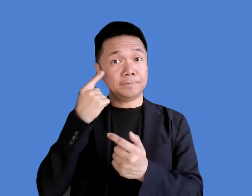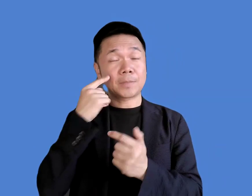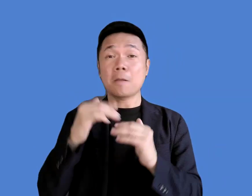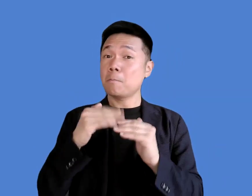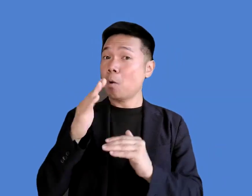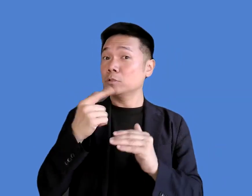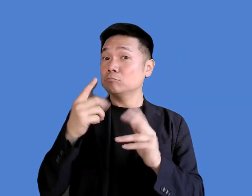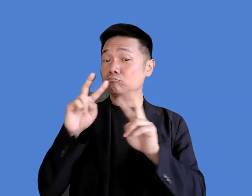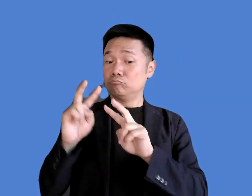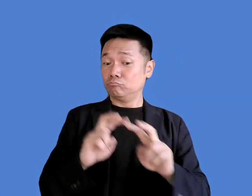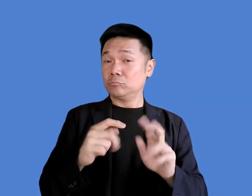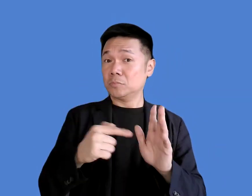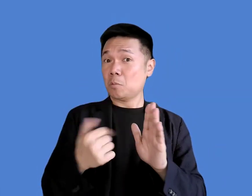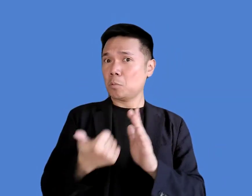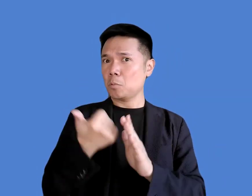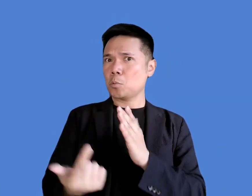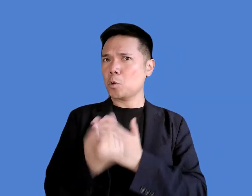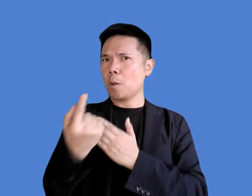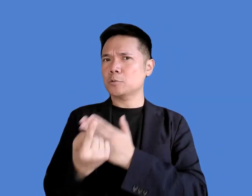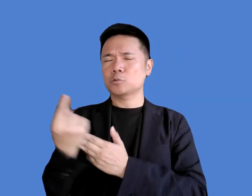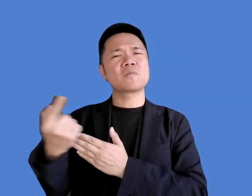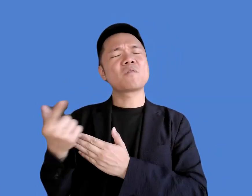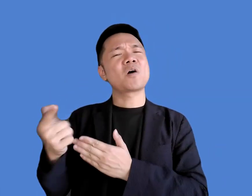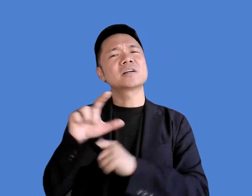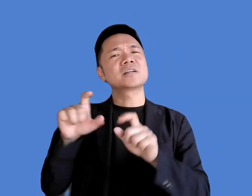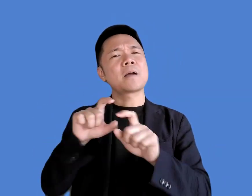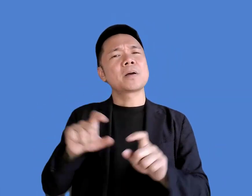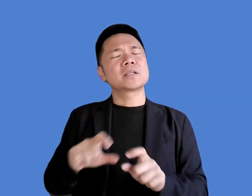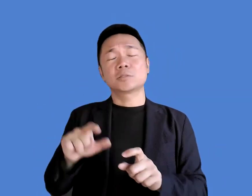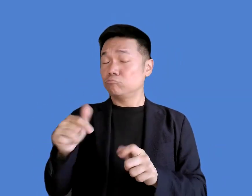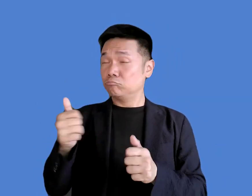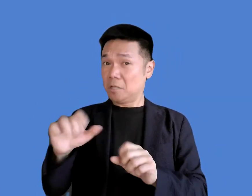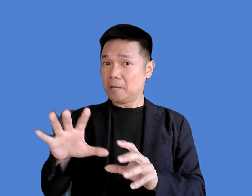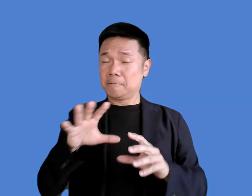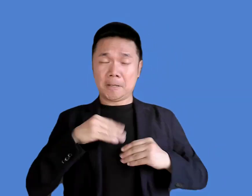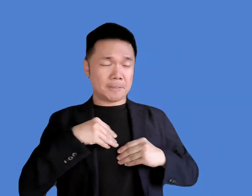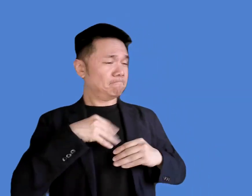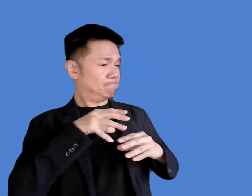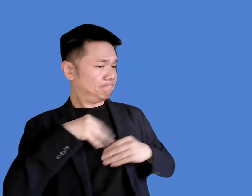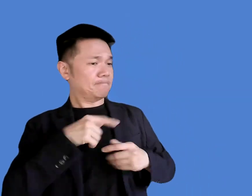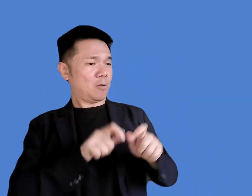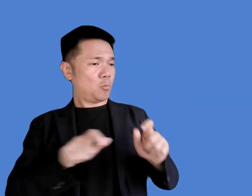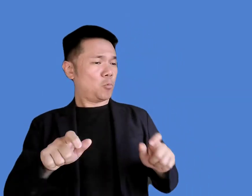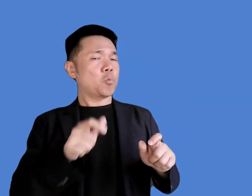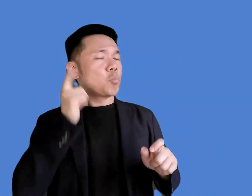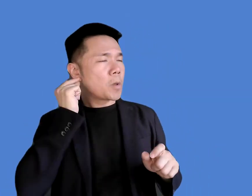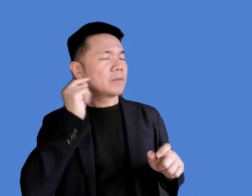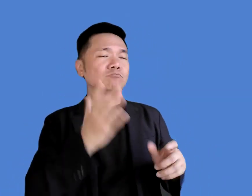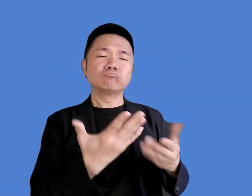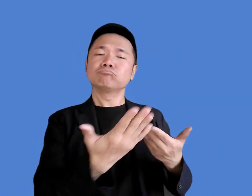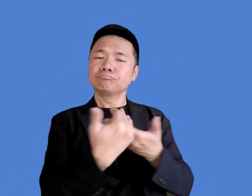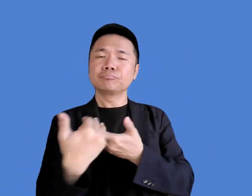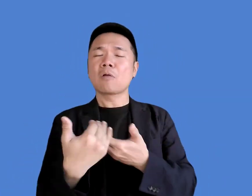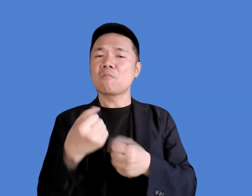showing that there's a massive opportunities for companies to embrace women as entrepreneurs, as employees, and definitely